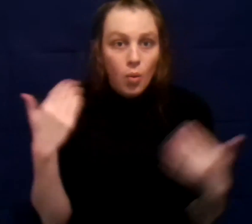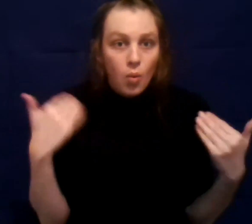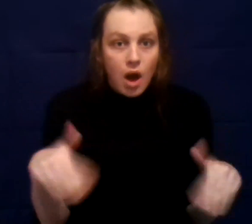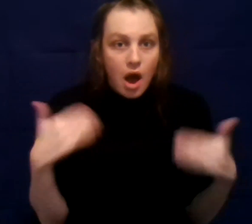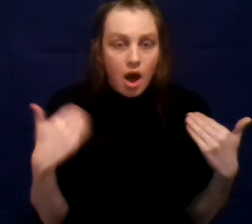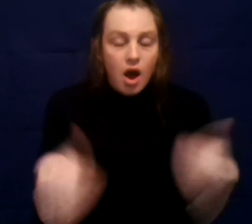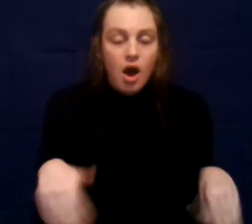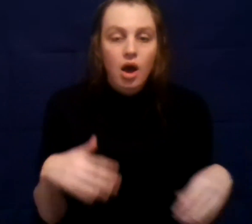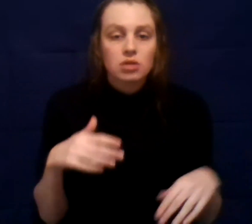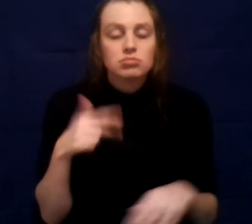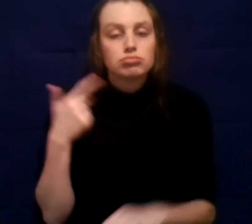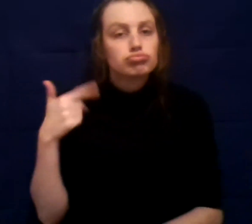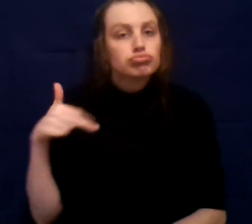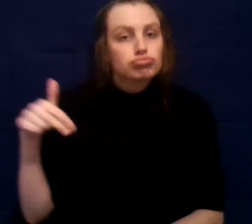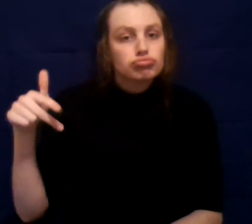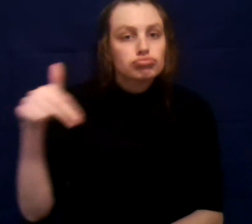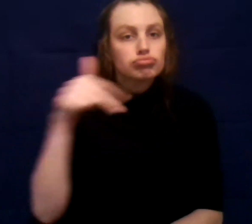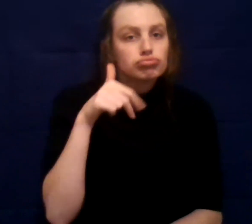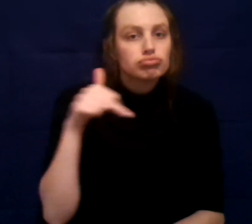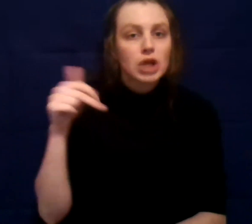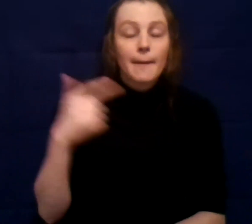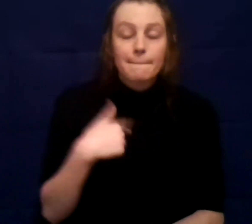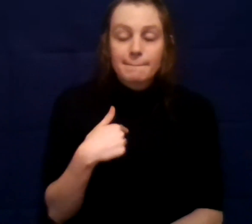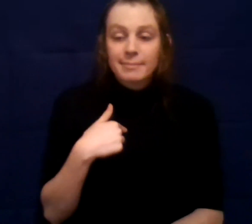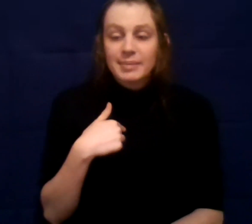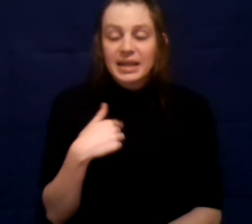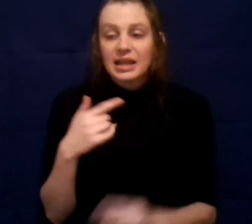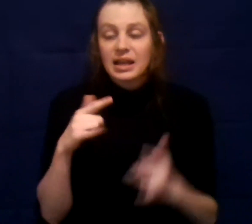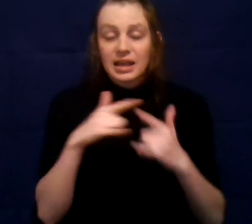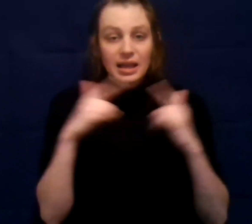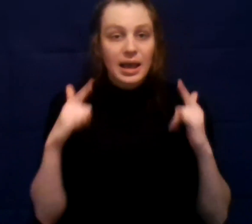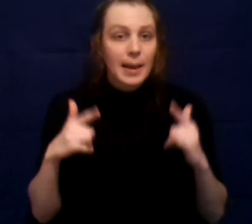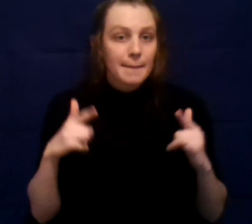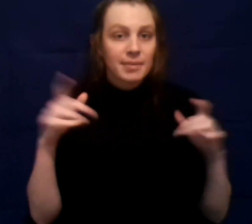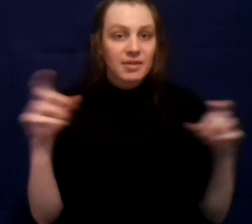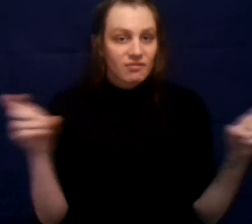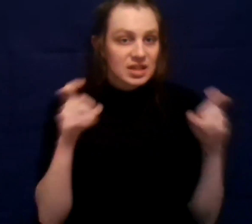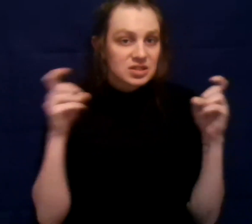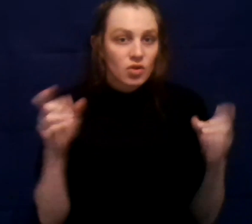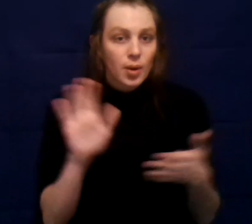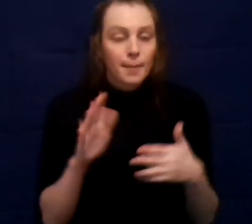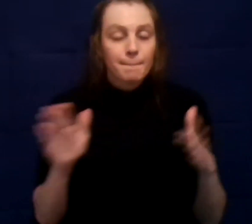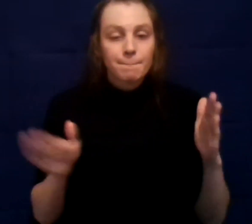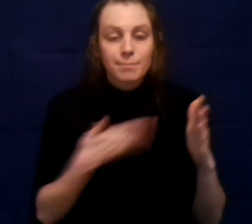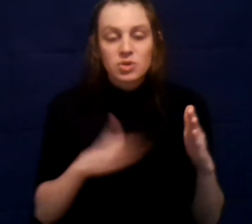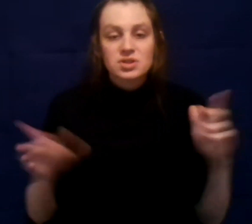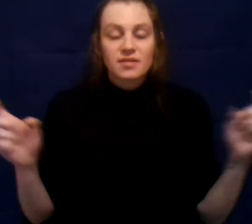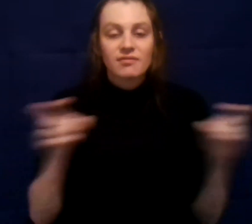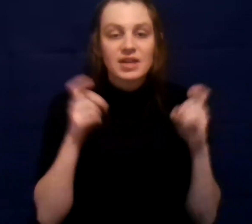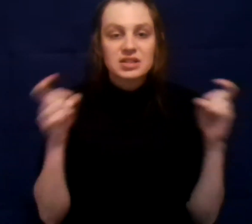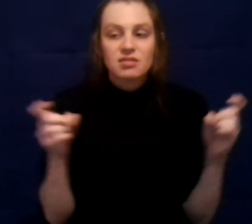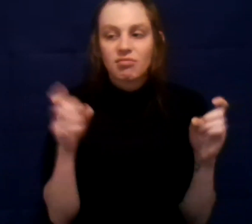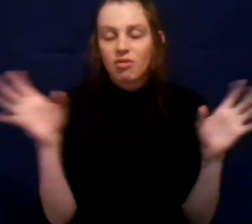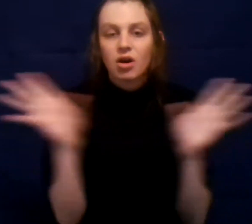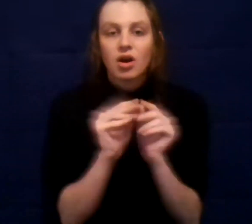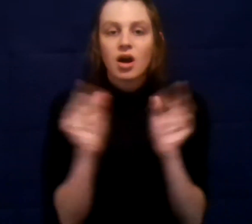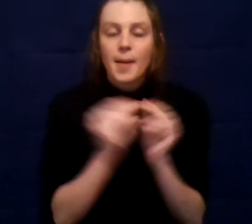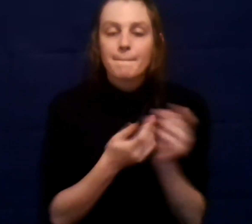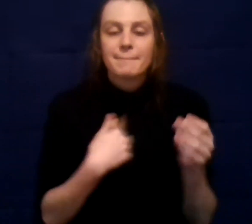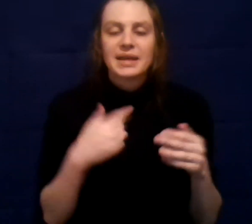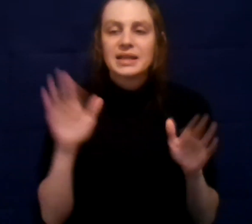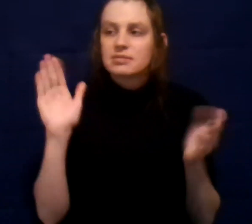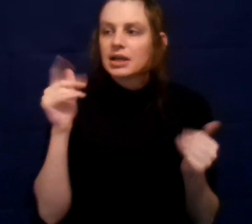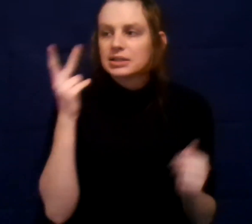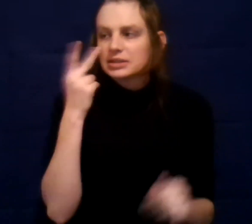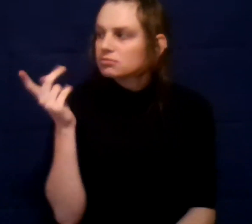around, like me in those environments, like I would go to camping festivals, music festivals, and I would just look over and expect to see somebody puking their guts out,